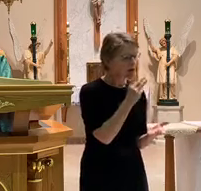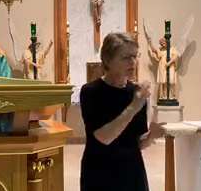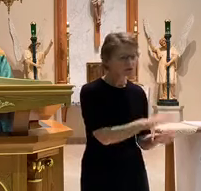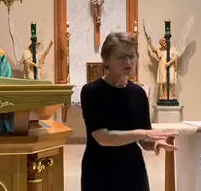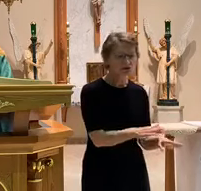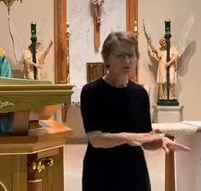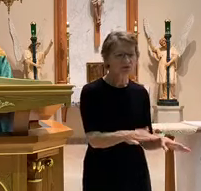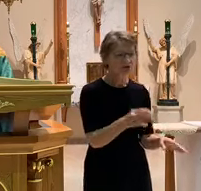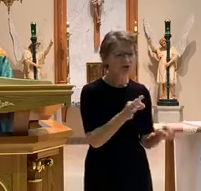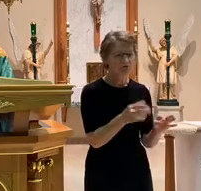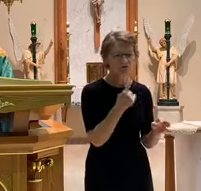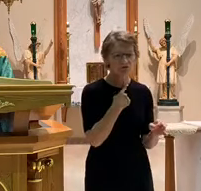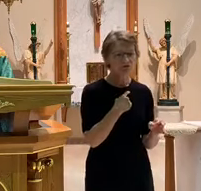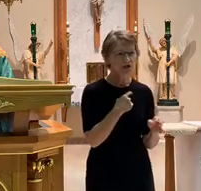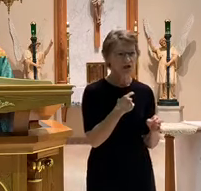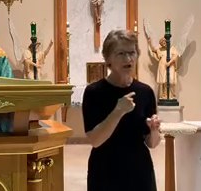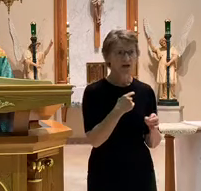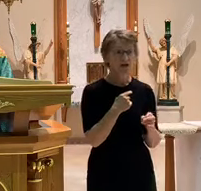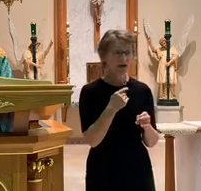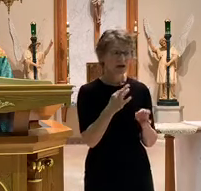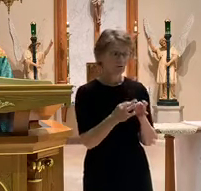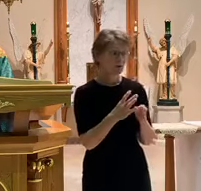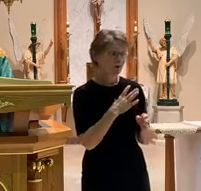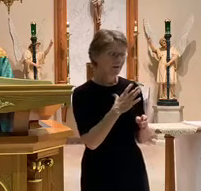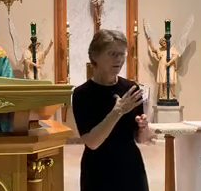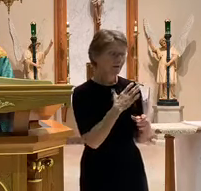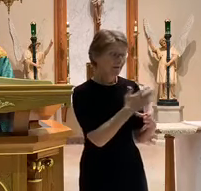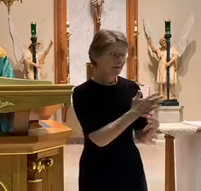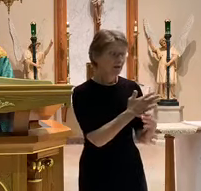will not go without a reward.